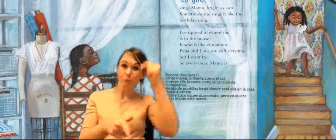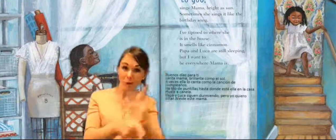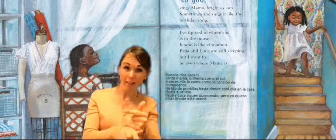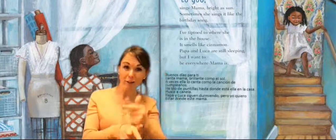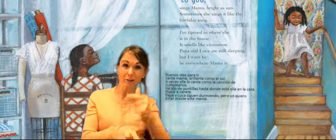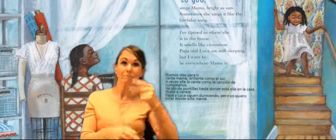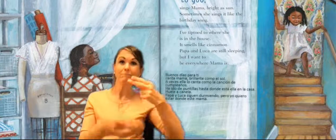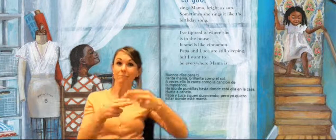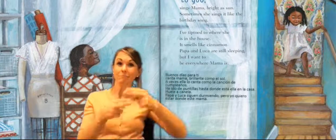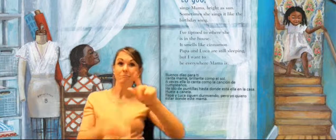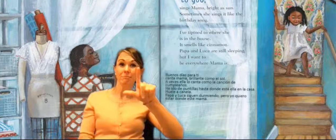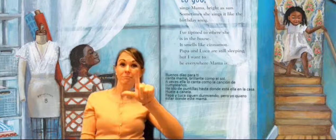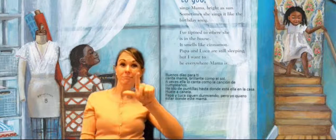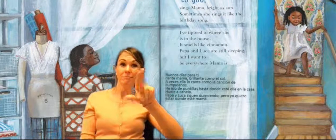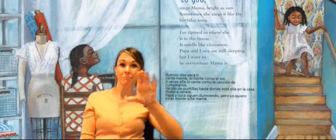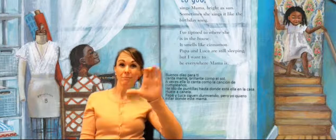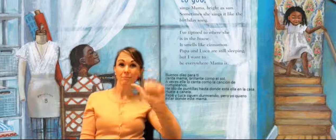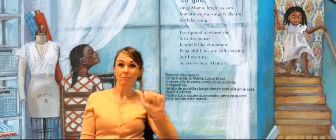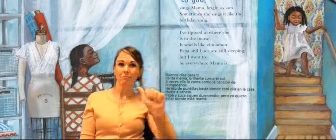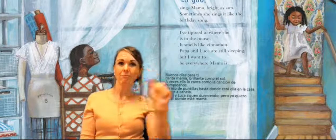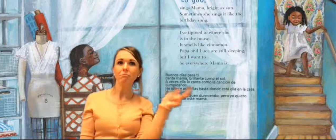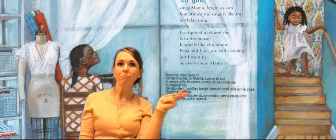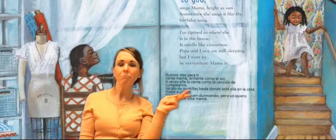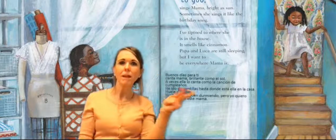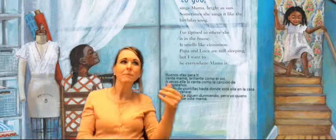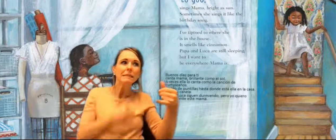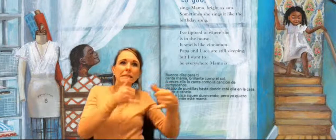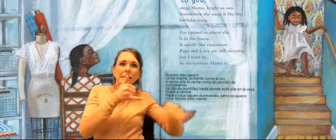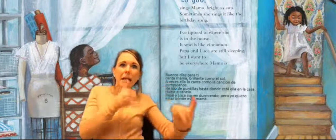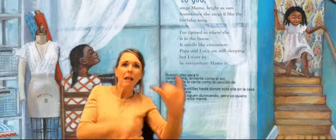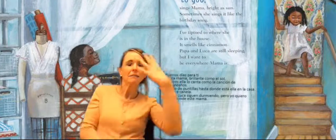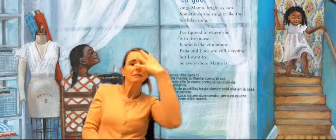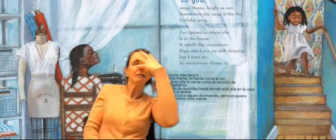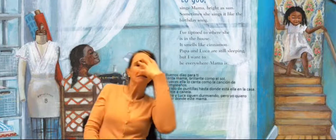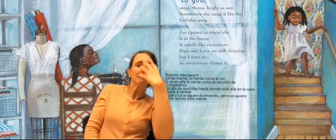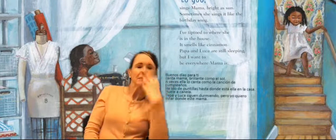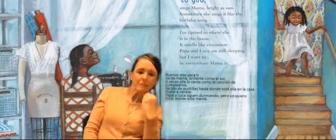Back behind me, my brother, Luca, and my dad are still asleep.